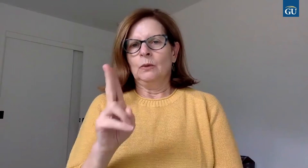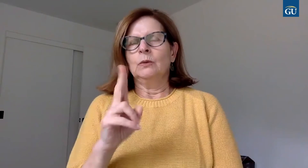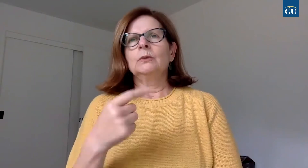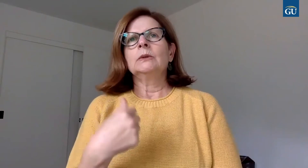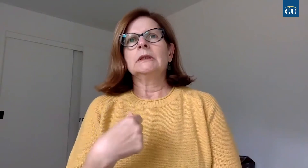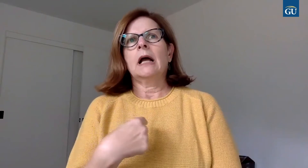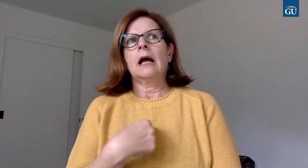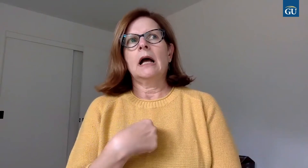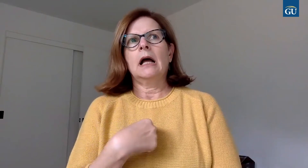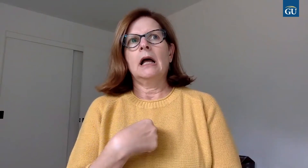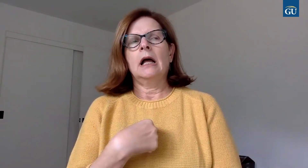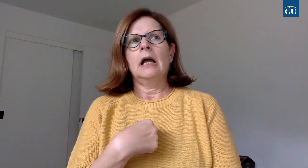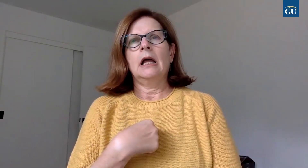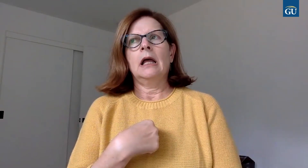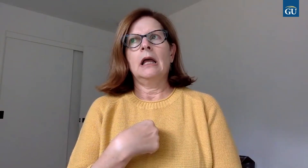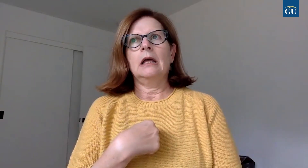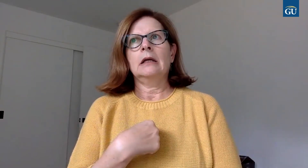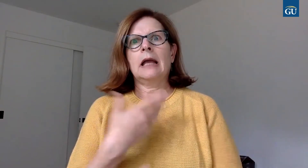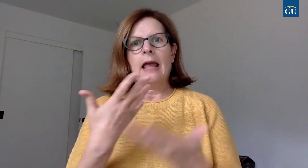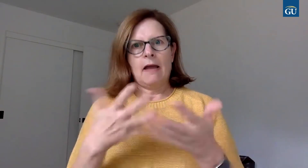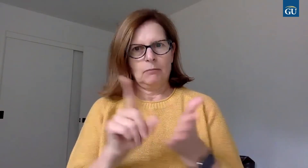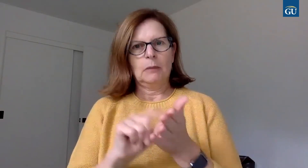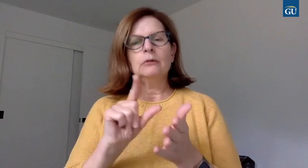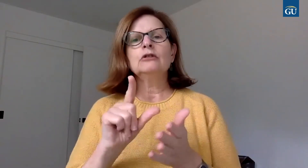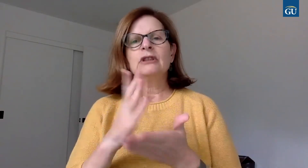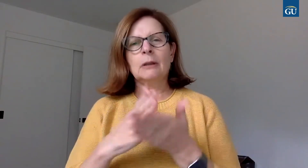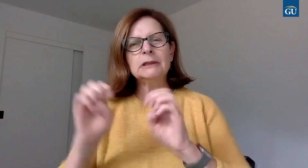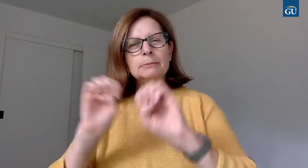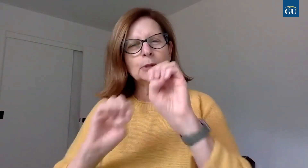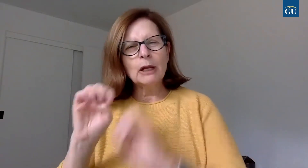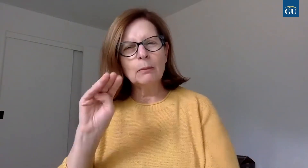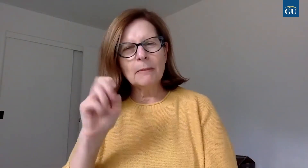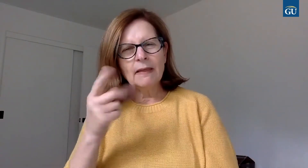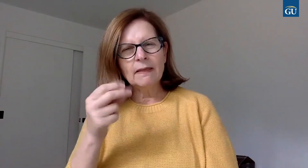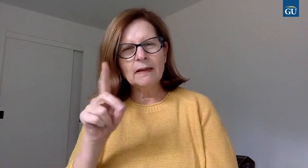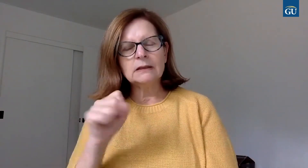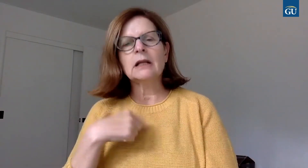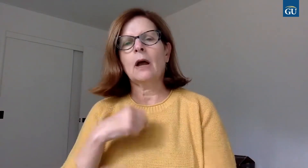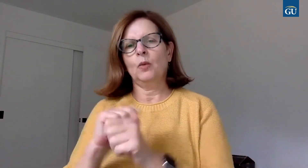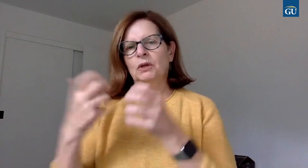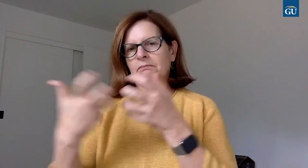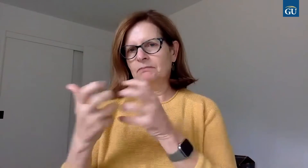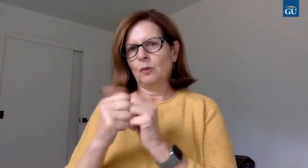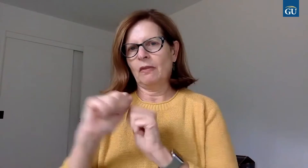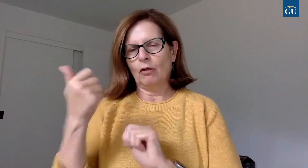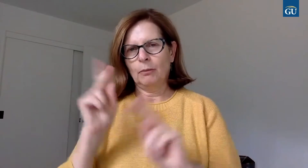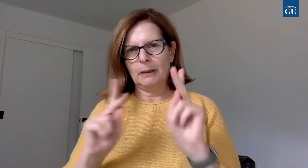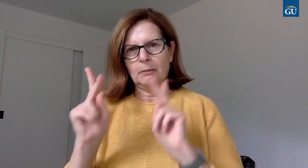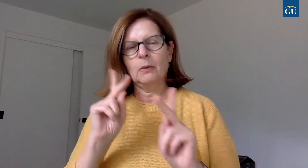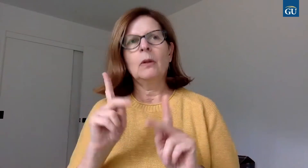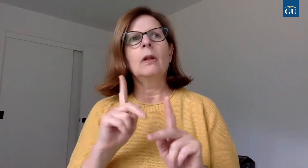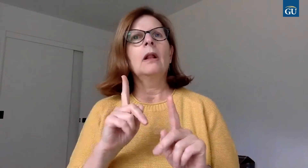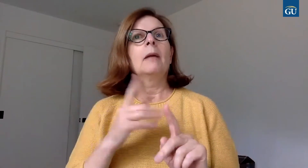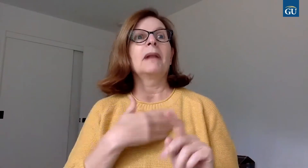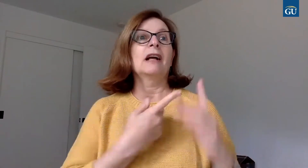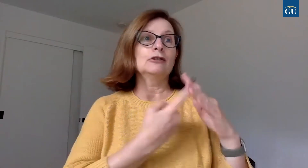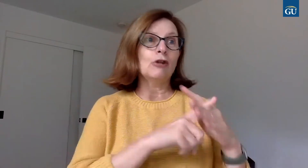What methods do I use? Well, I have published some experimental methods when I worked with others. From what I started with